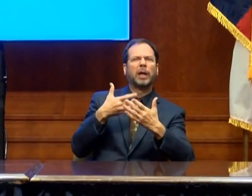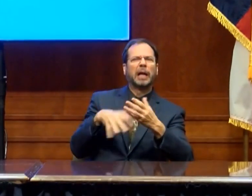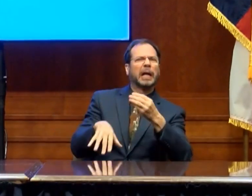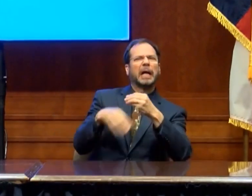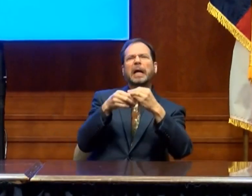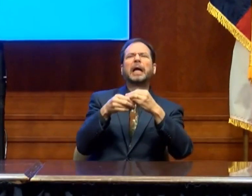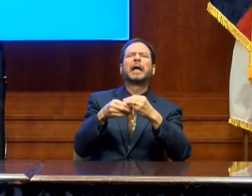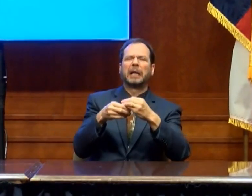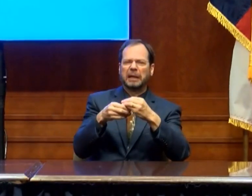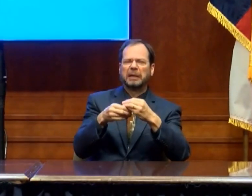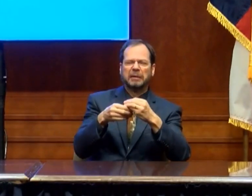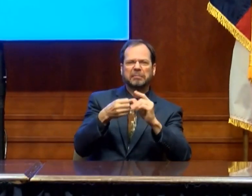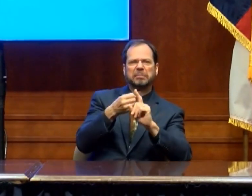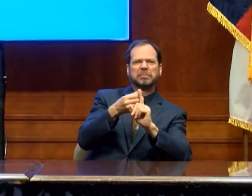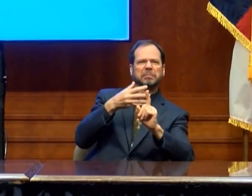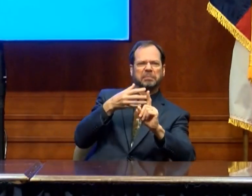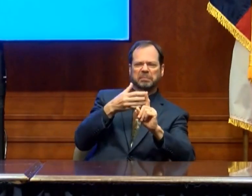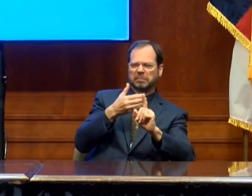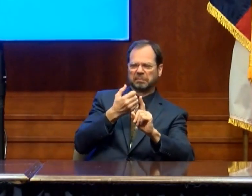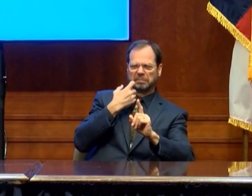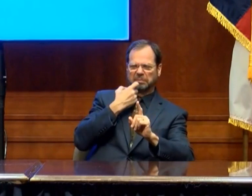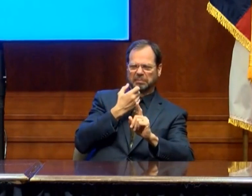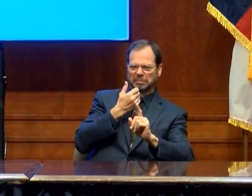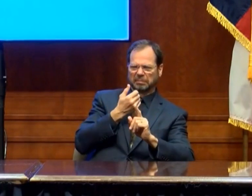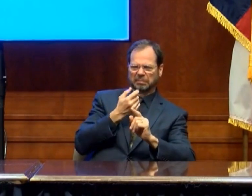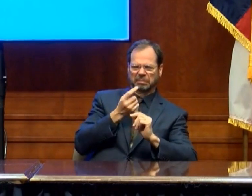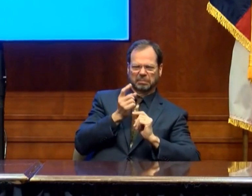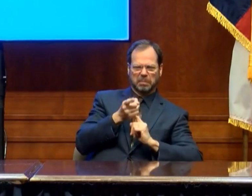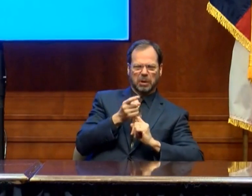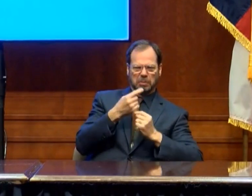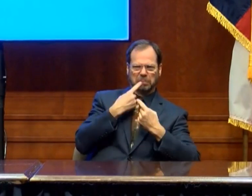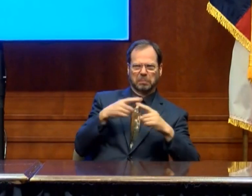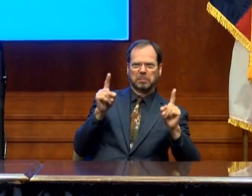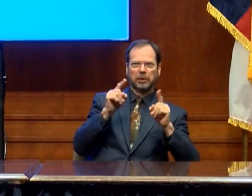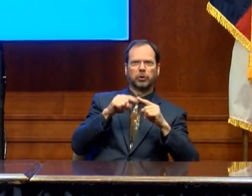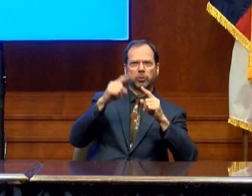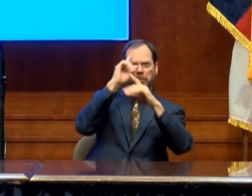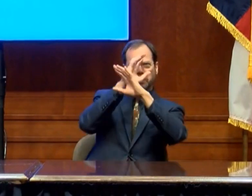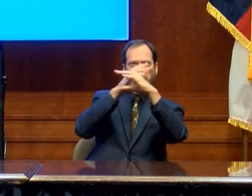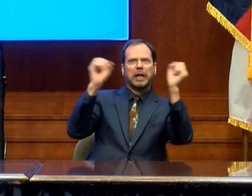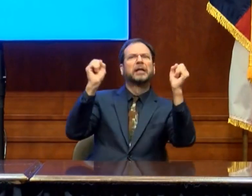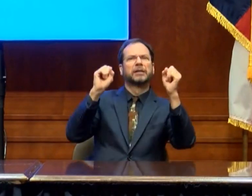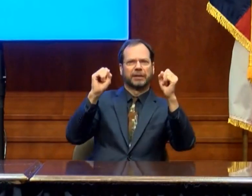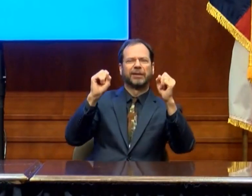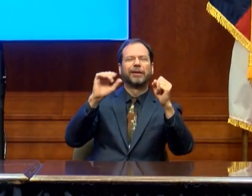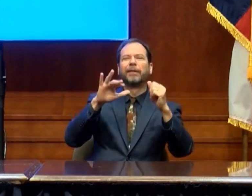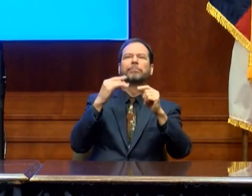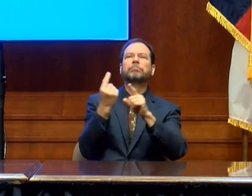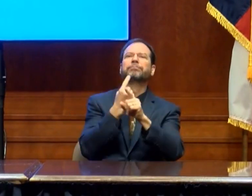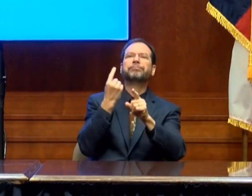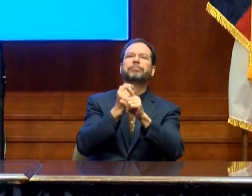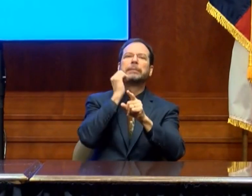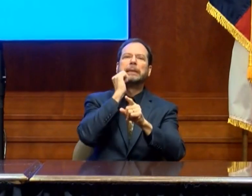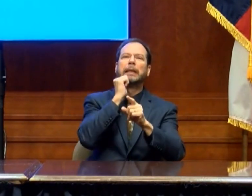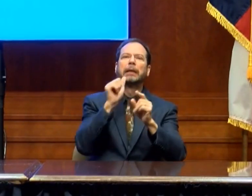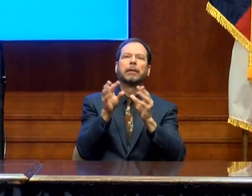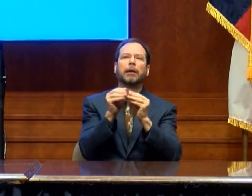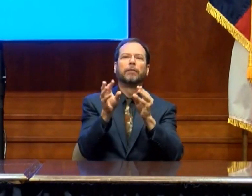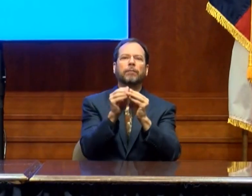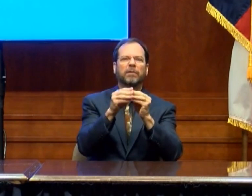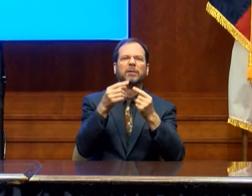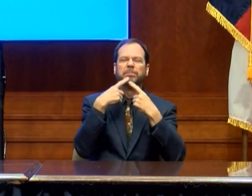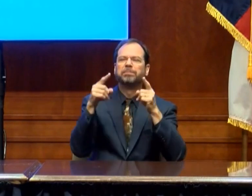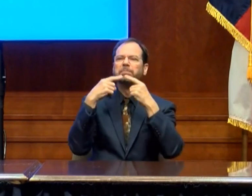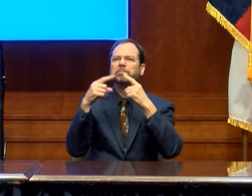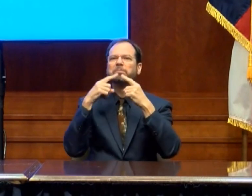bit on some things that were said just a few moments ago during the President's daily conference